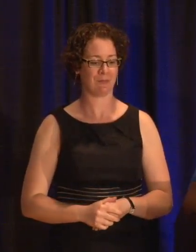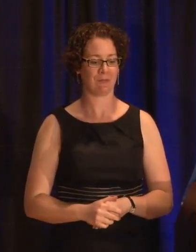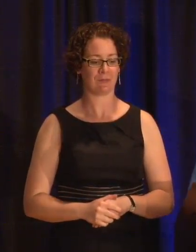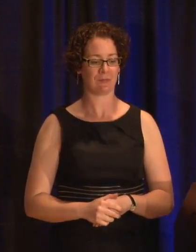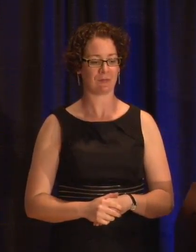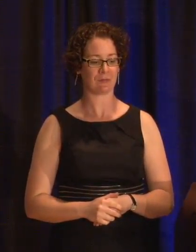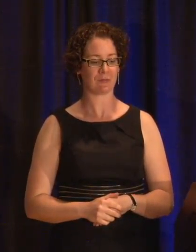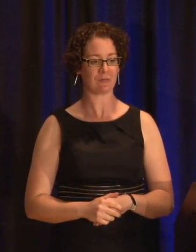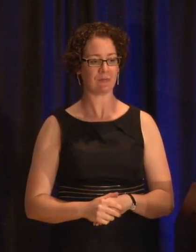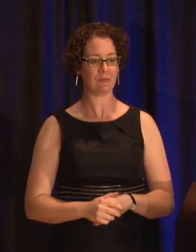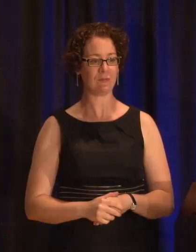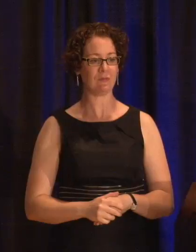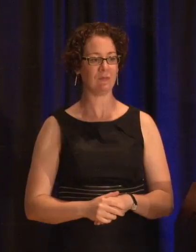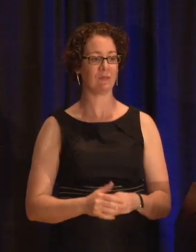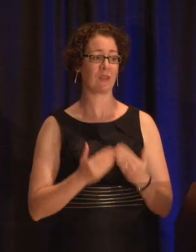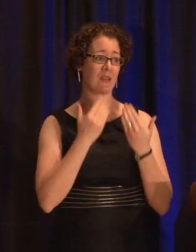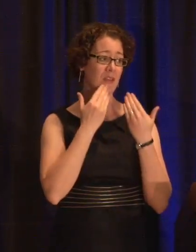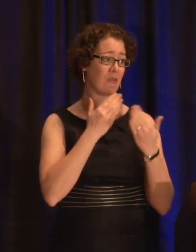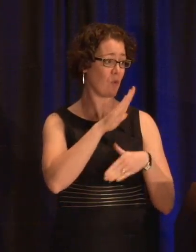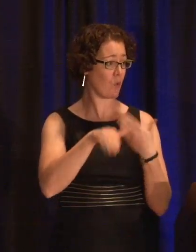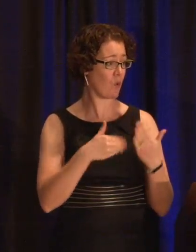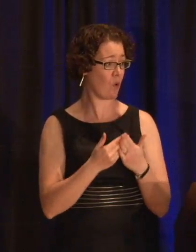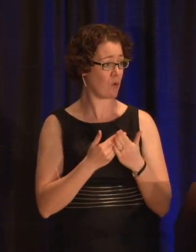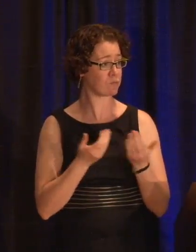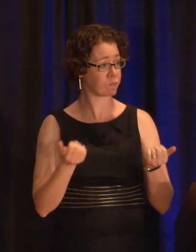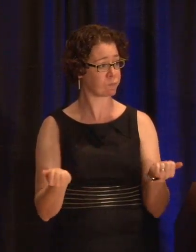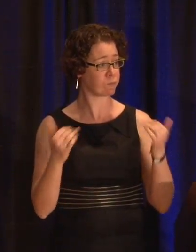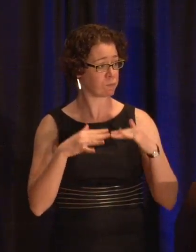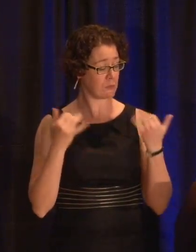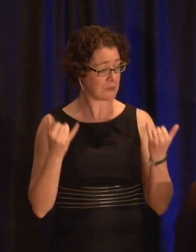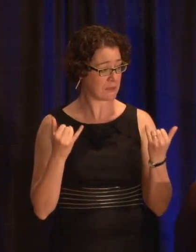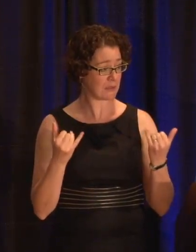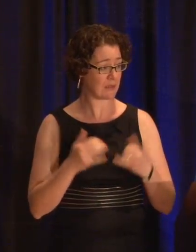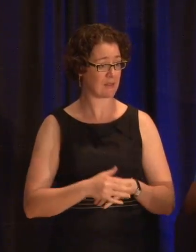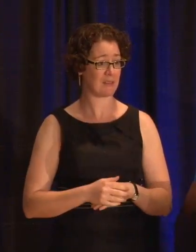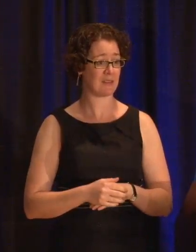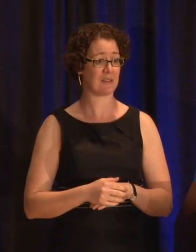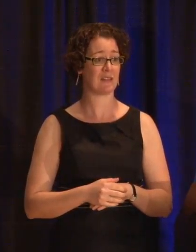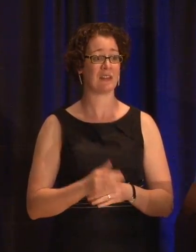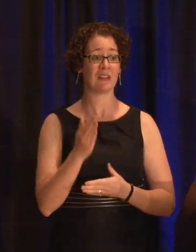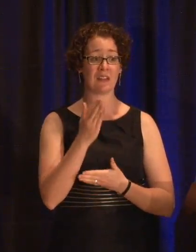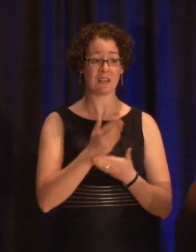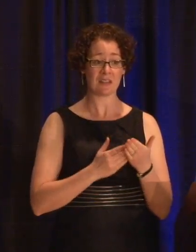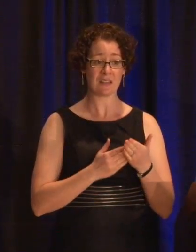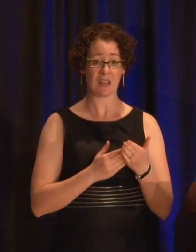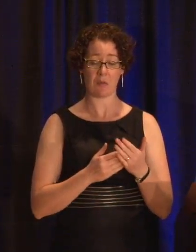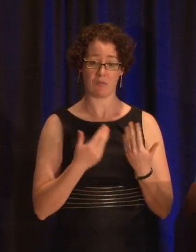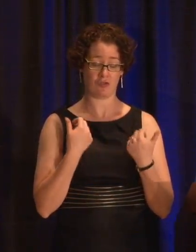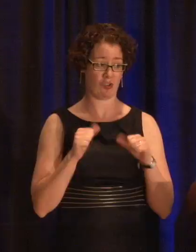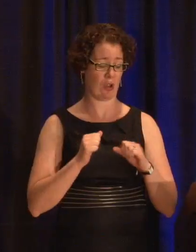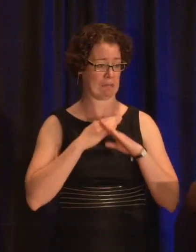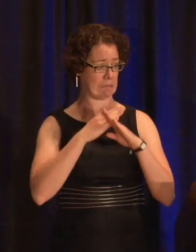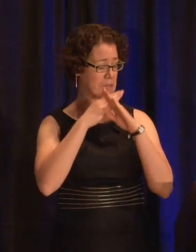I would like to sincerely thank all of you for being here today, as I know some of you may have had to jump hurdles to get